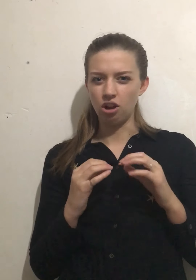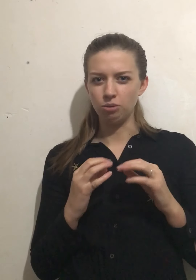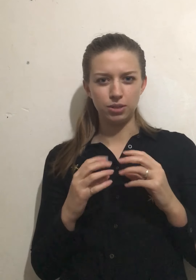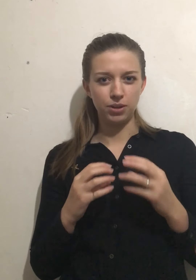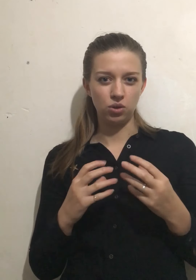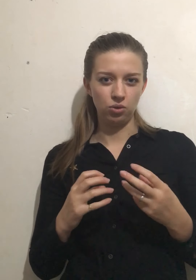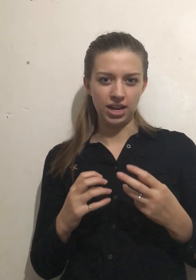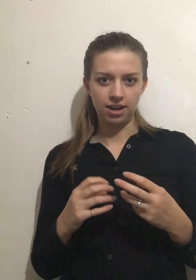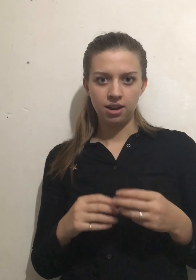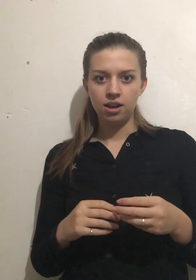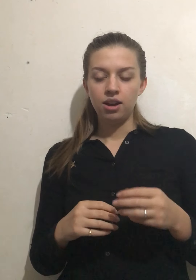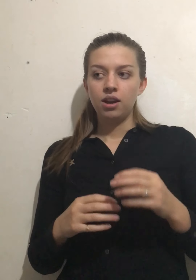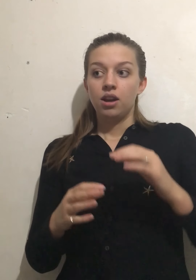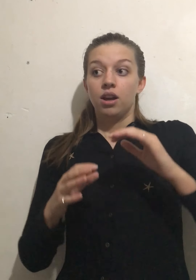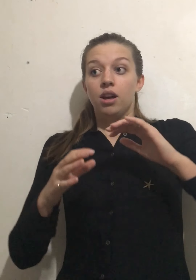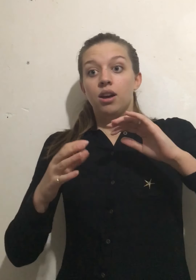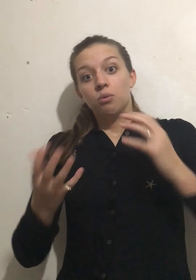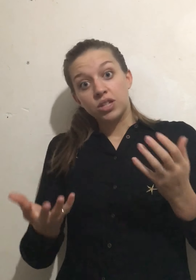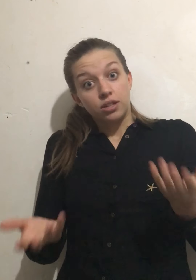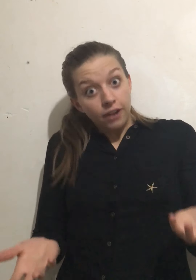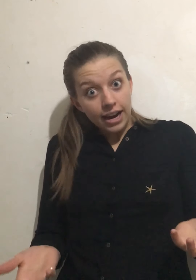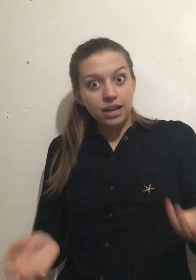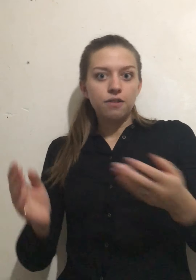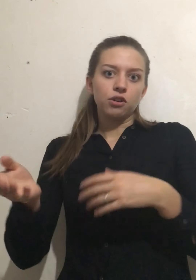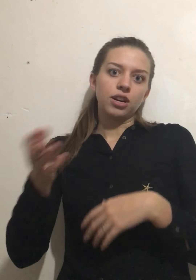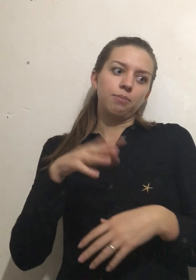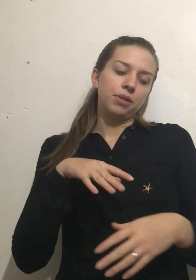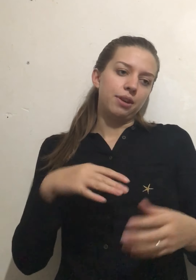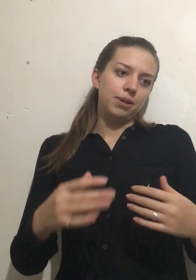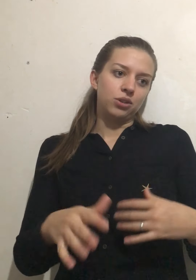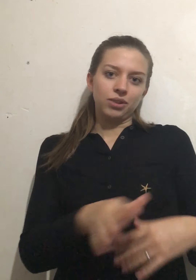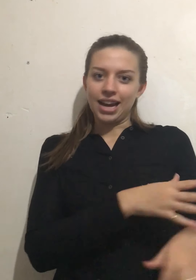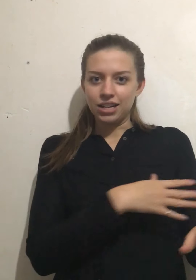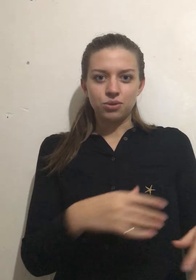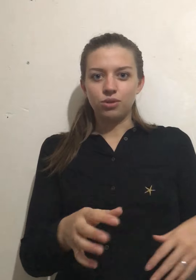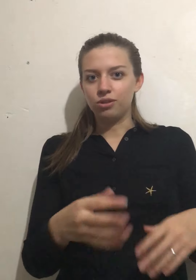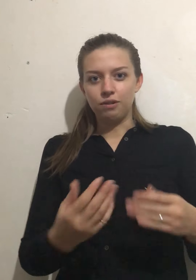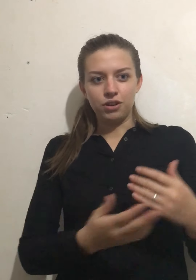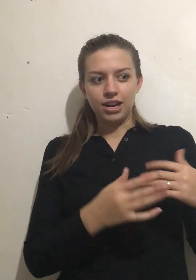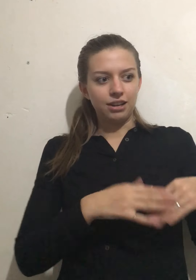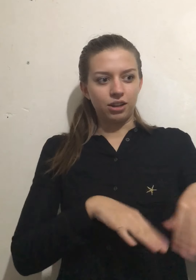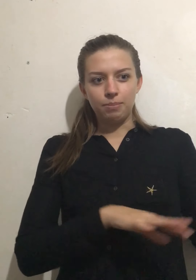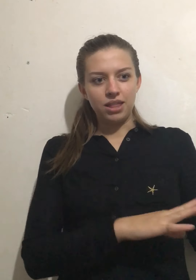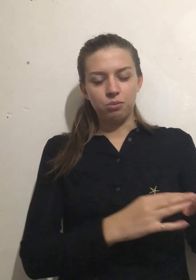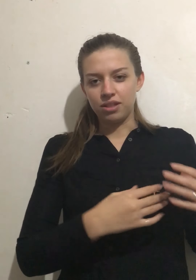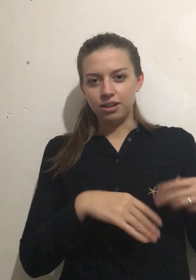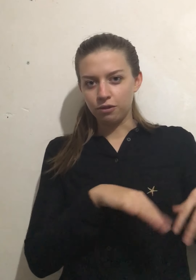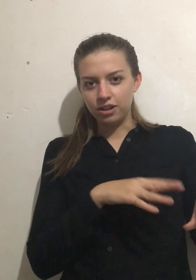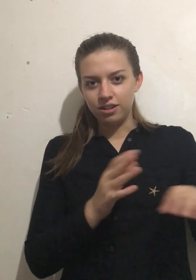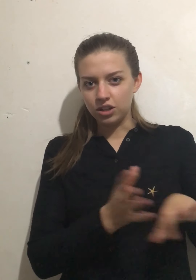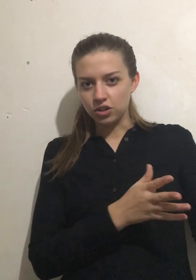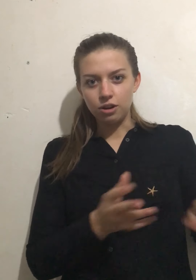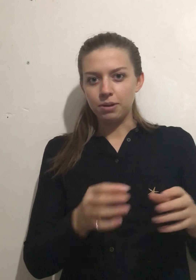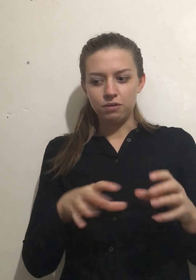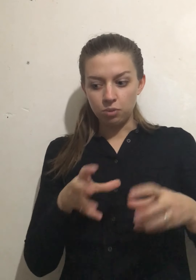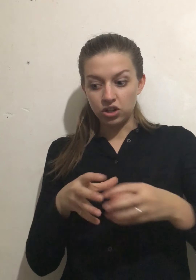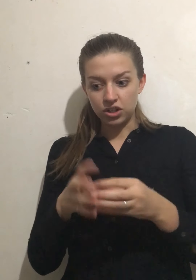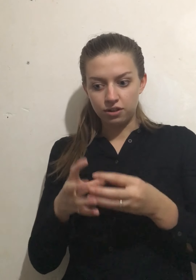always be gooey. Which is fine if you're going to put them into a casserole or if you're going to combine them with a different dessert, but if you want just